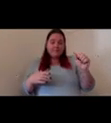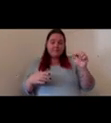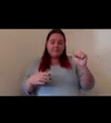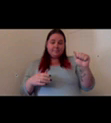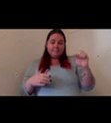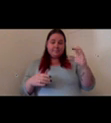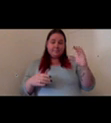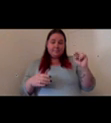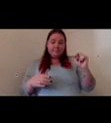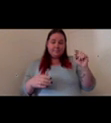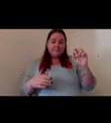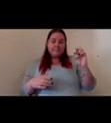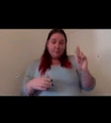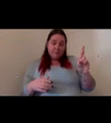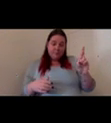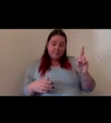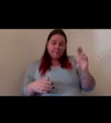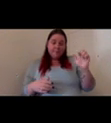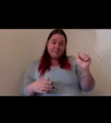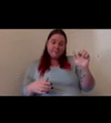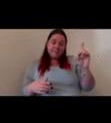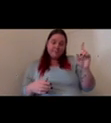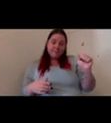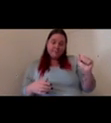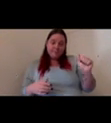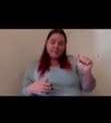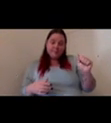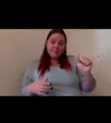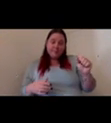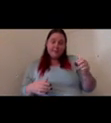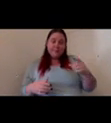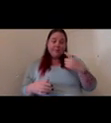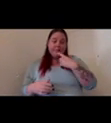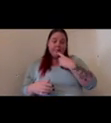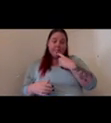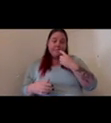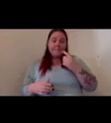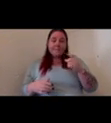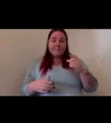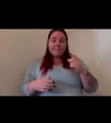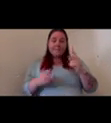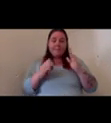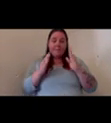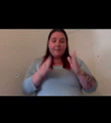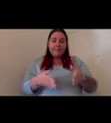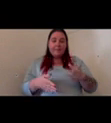The American Disability Act, or ADA,